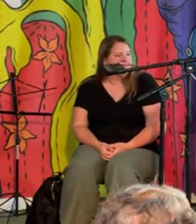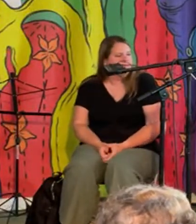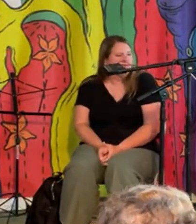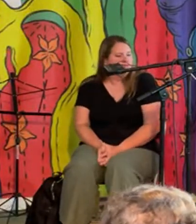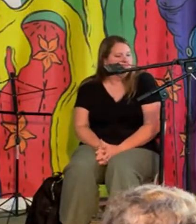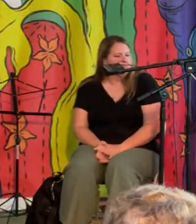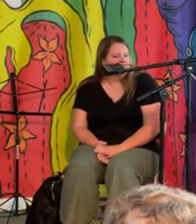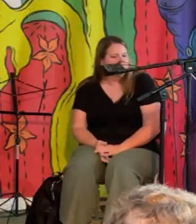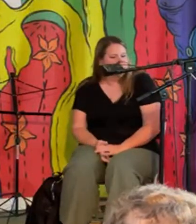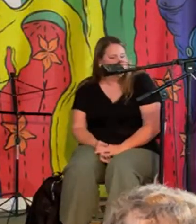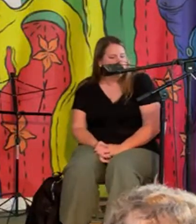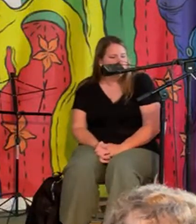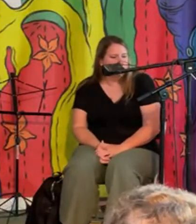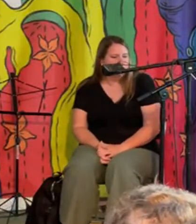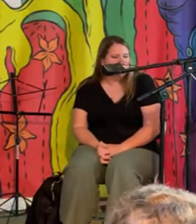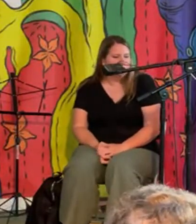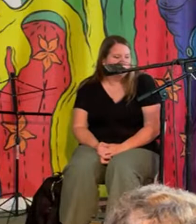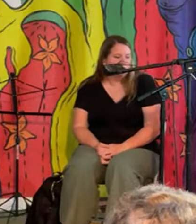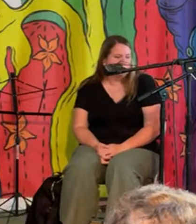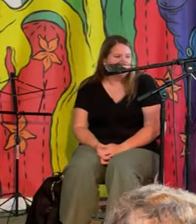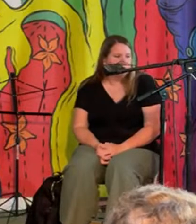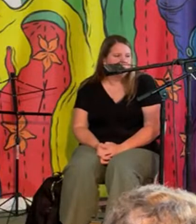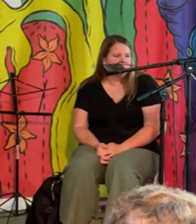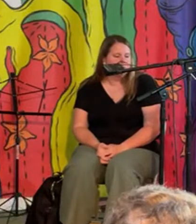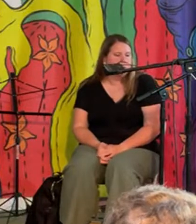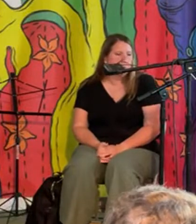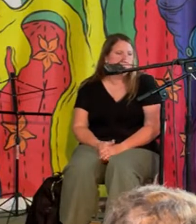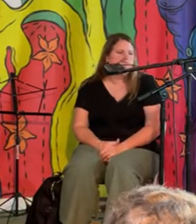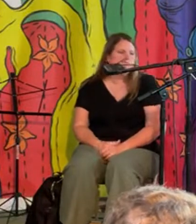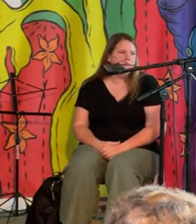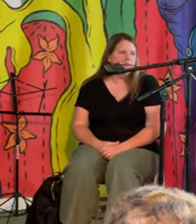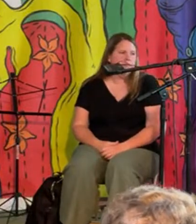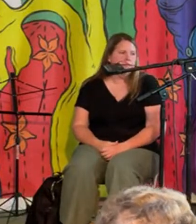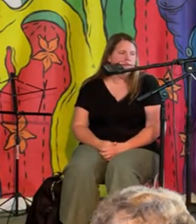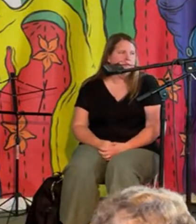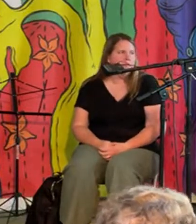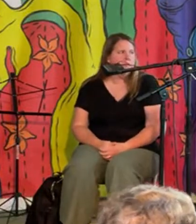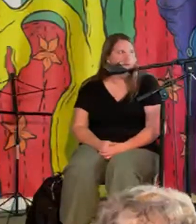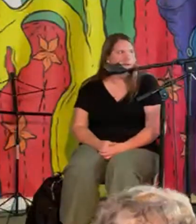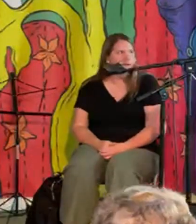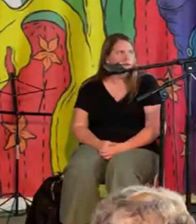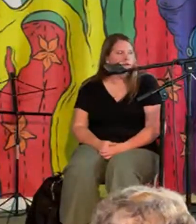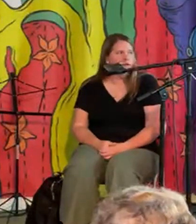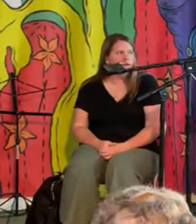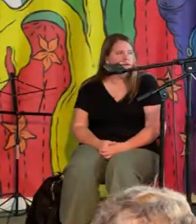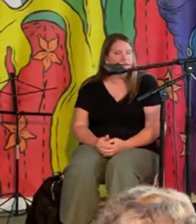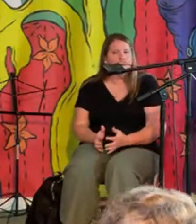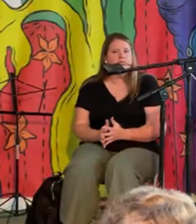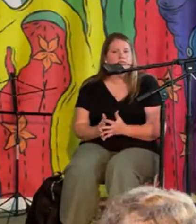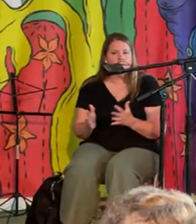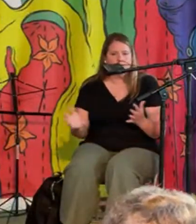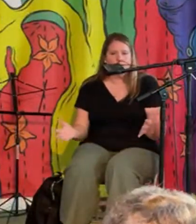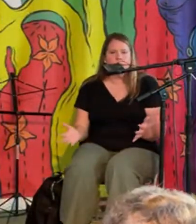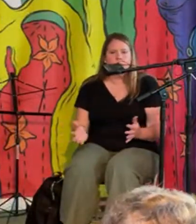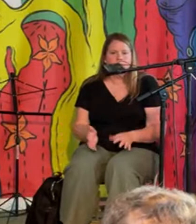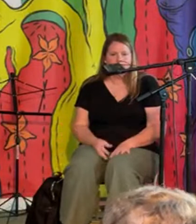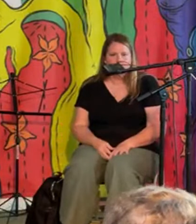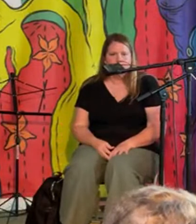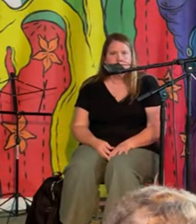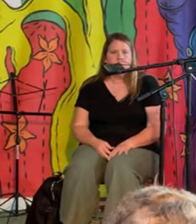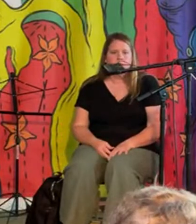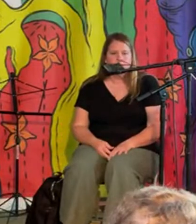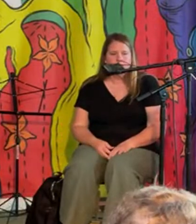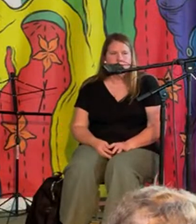that help you write poetry, like screenwriting or fiction or nonfiction, whatever? Yeah. Oh, lots, all the time.